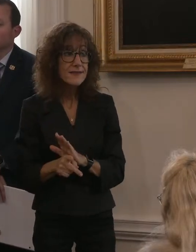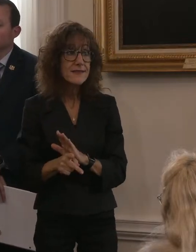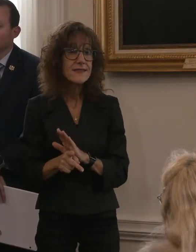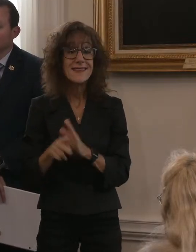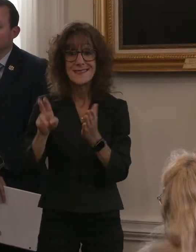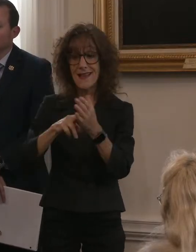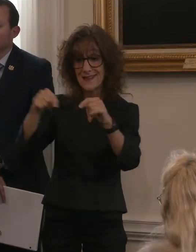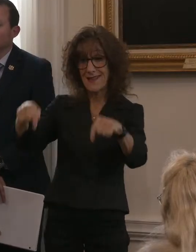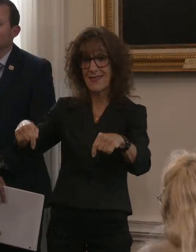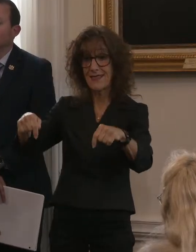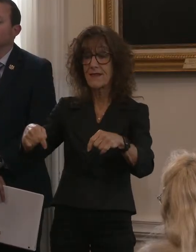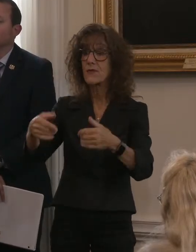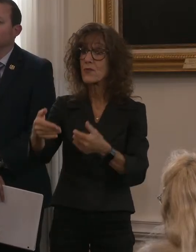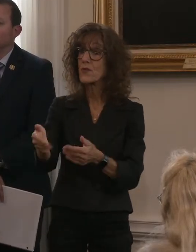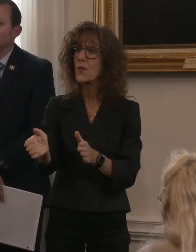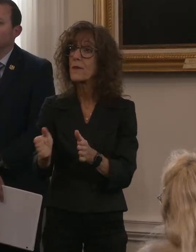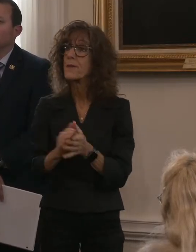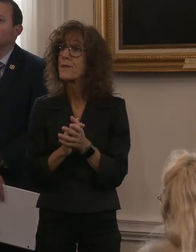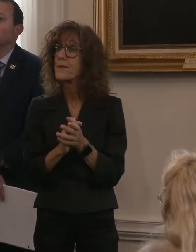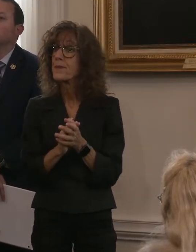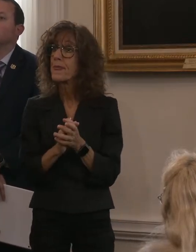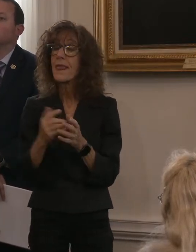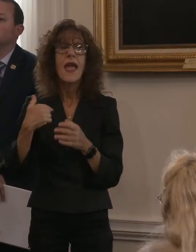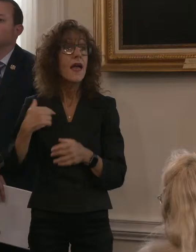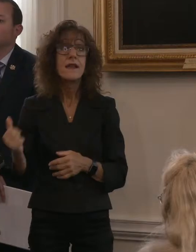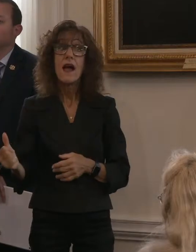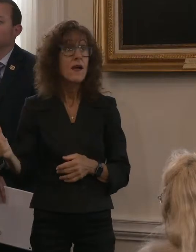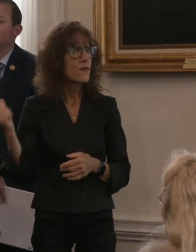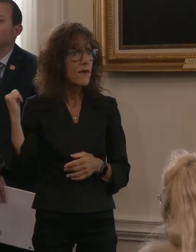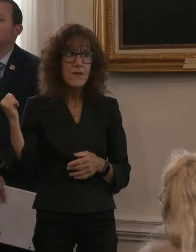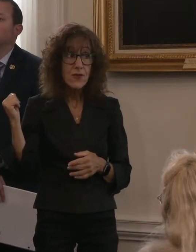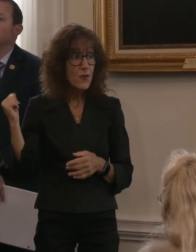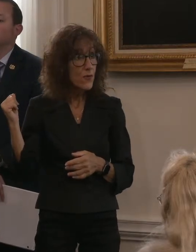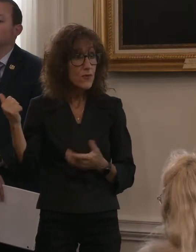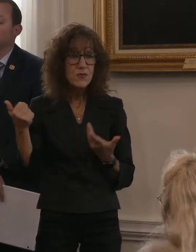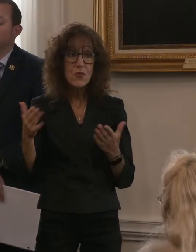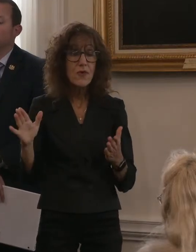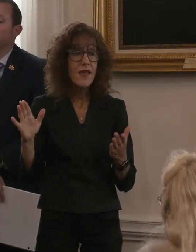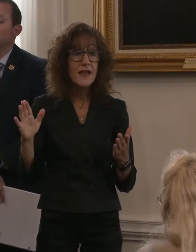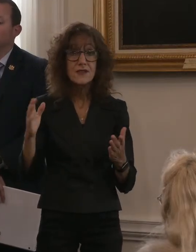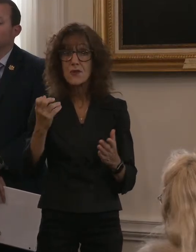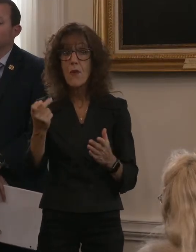in this room, and I refuse to let us go back.